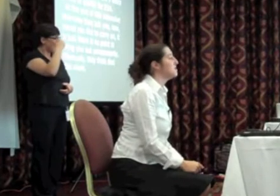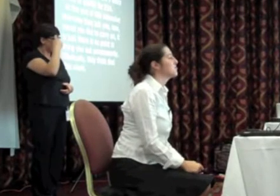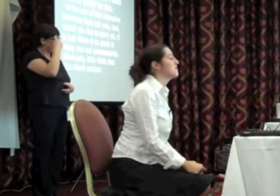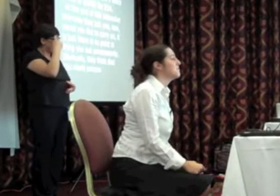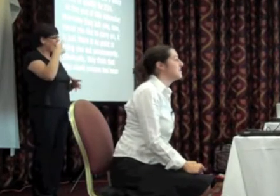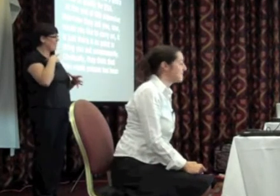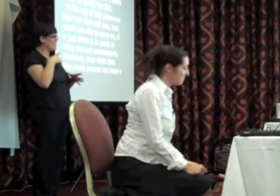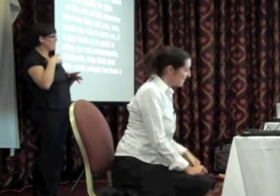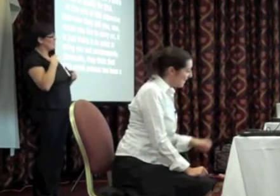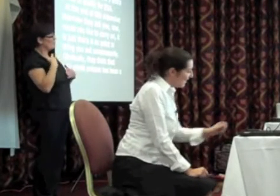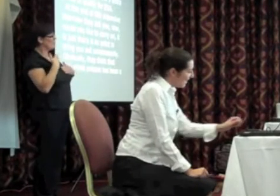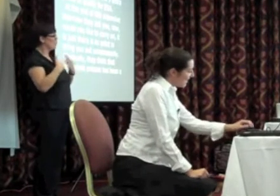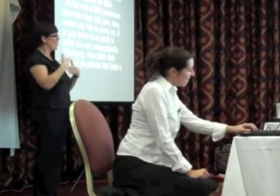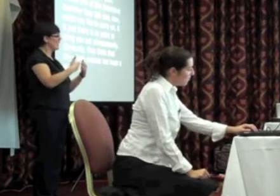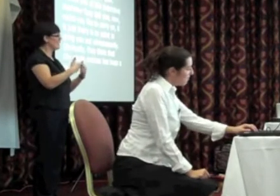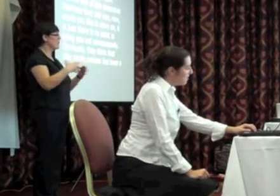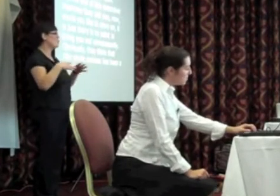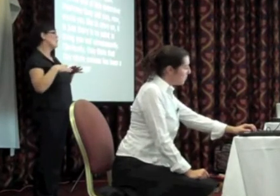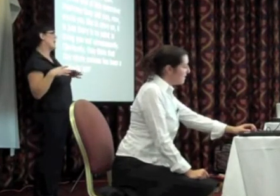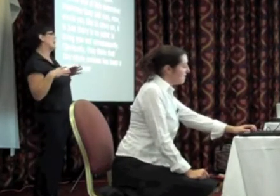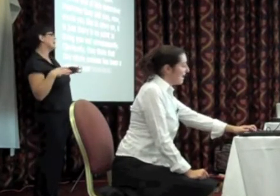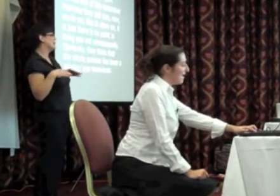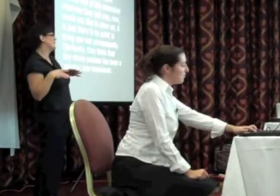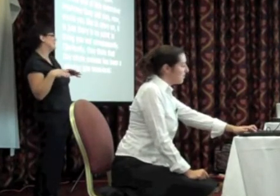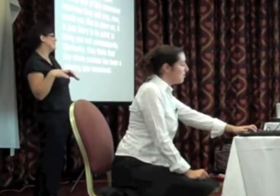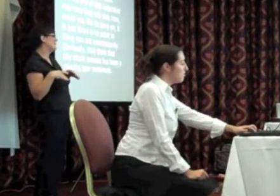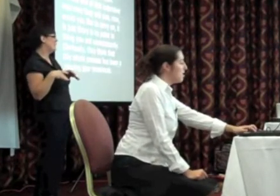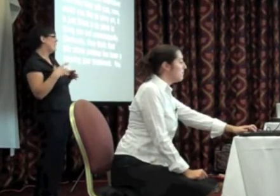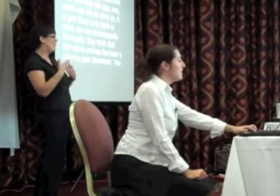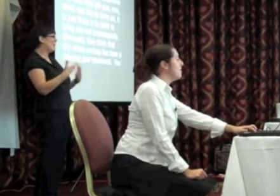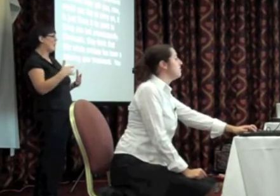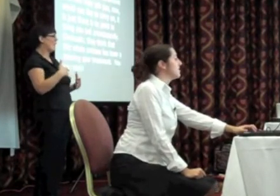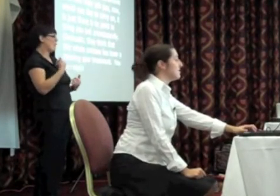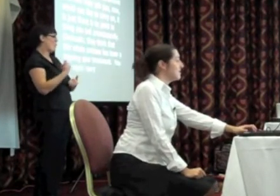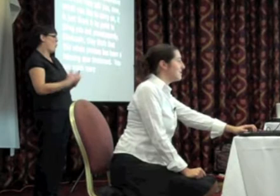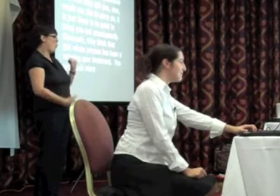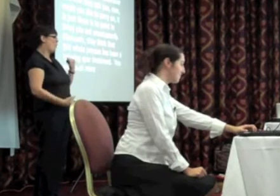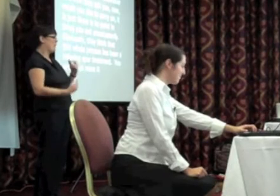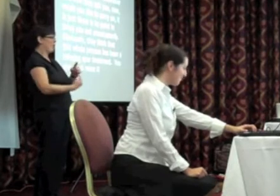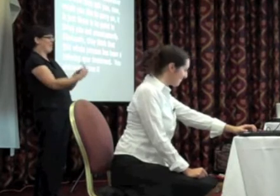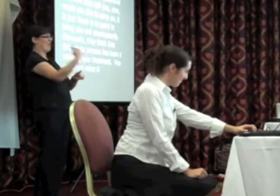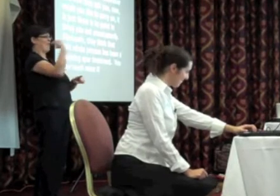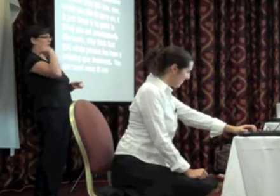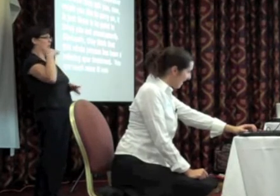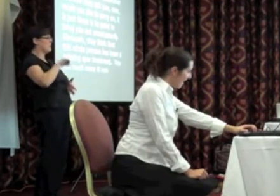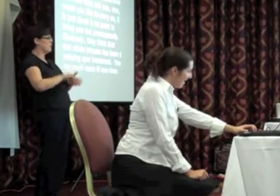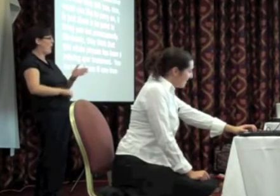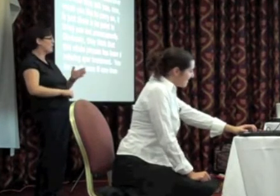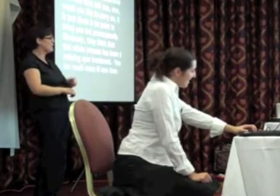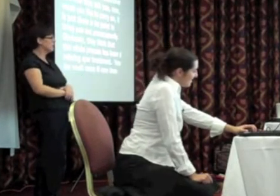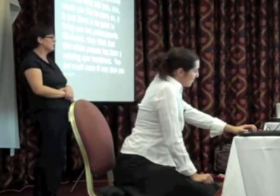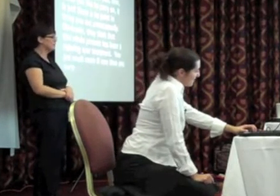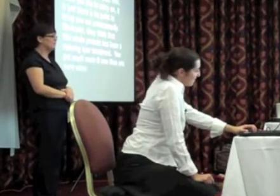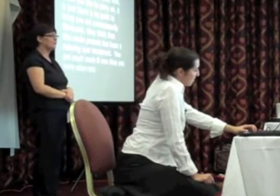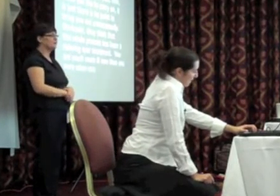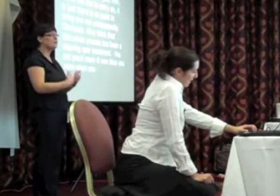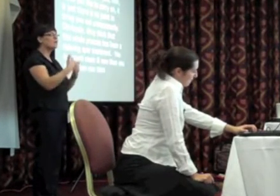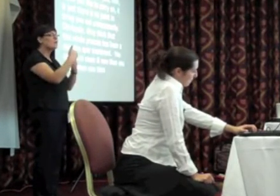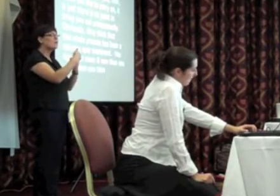relaxing spa treatment. You are much more ill now than you were when you started.